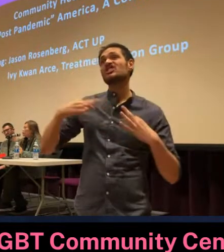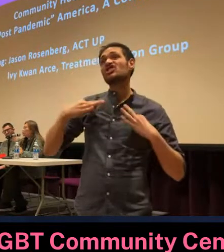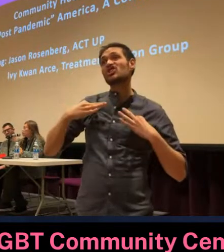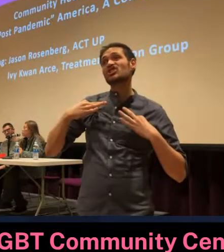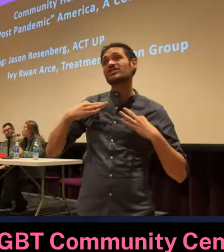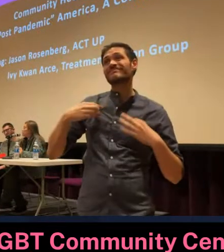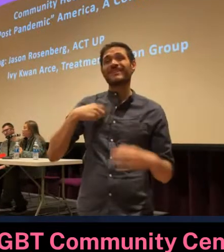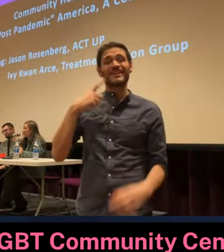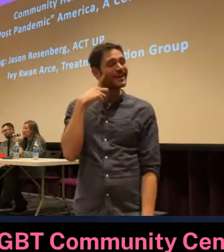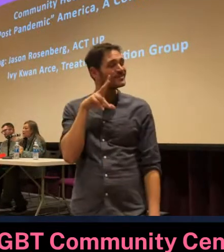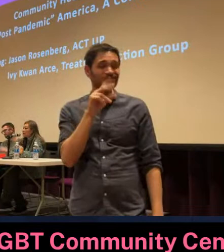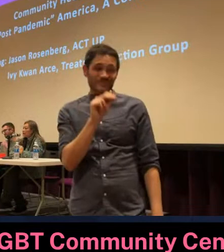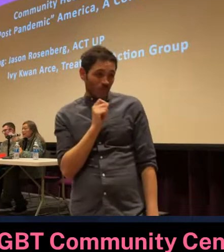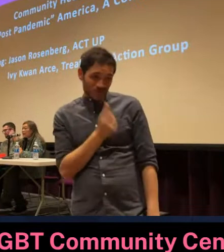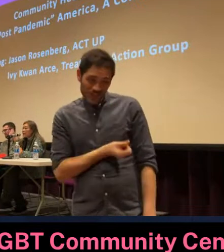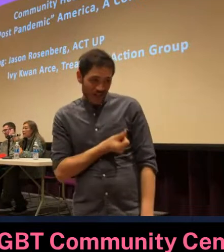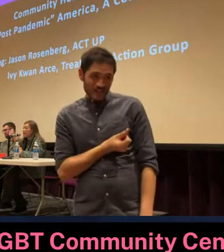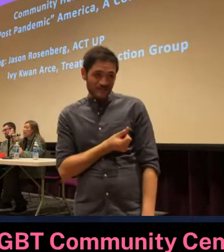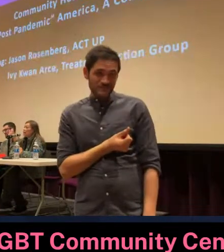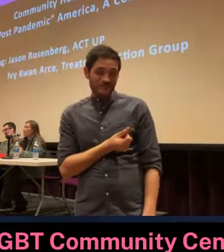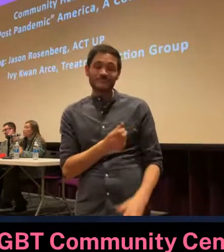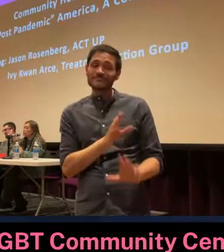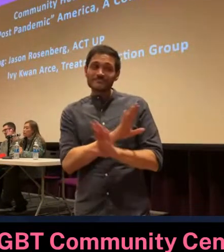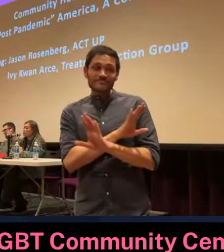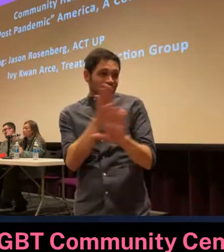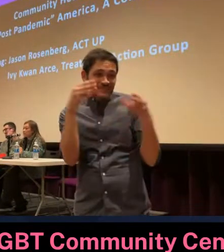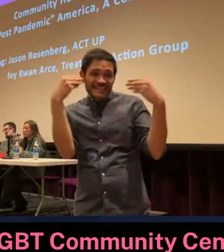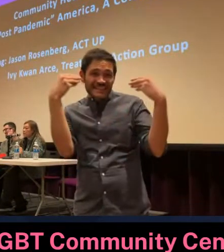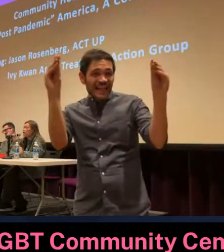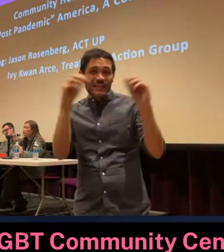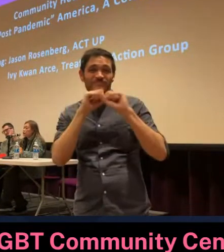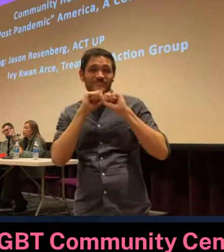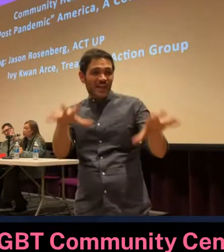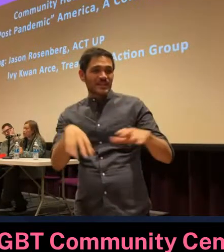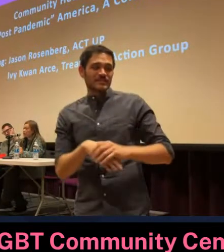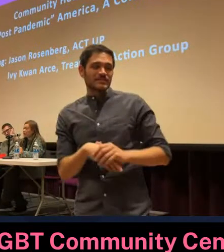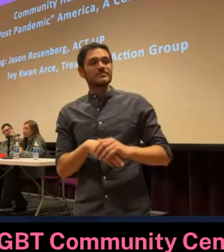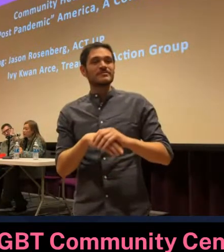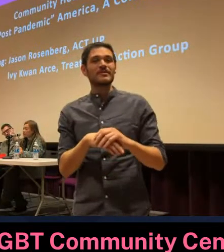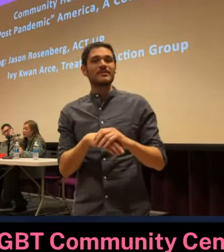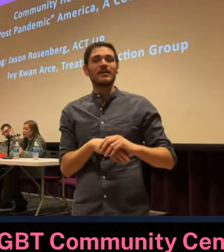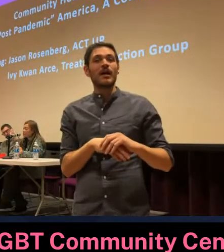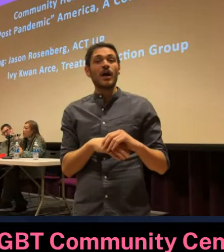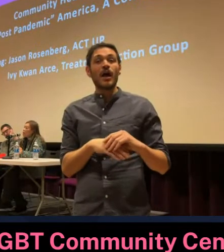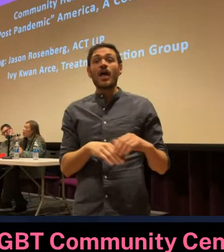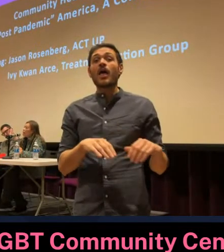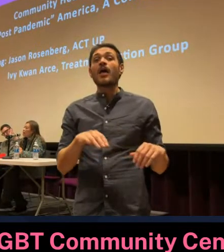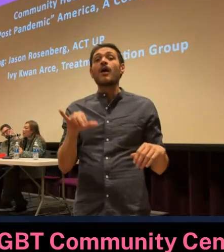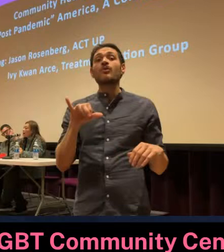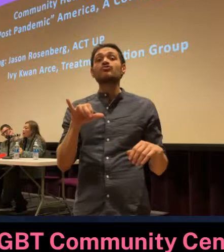The t-shirt, like selling anything. This is when the city was just starting vaccination.